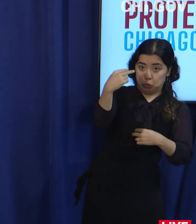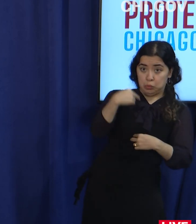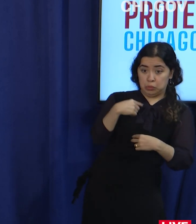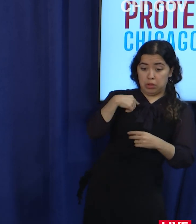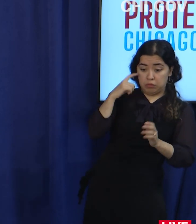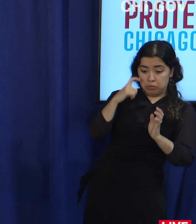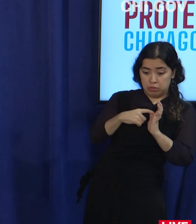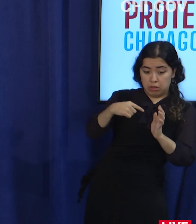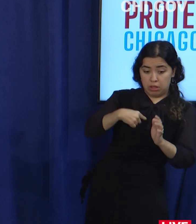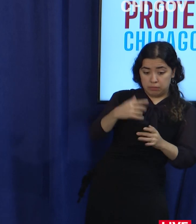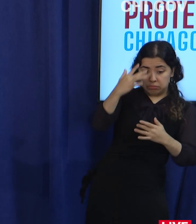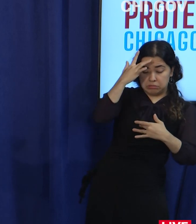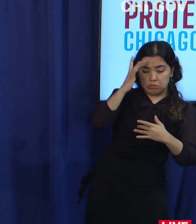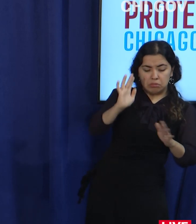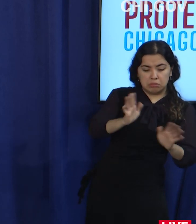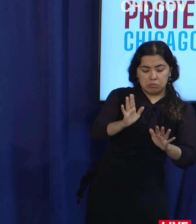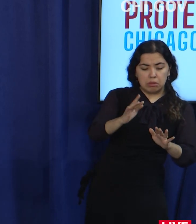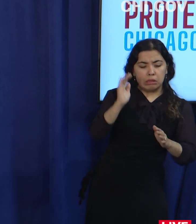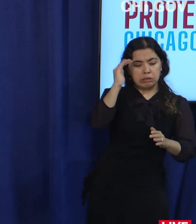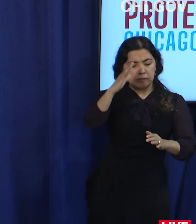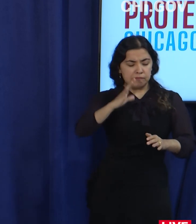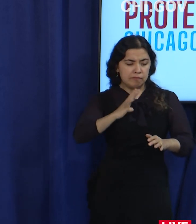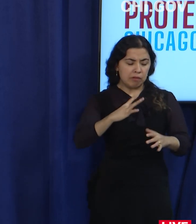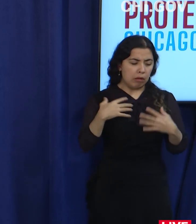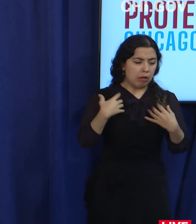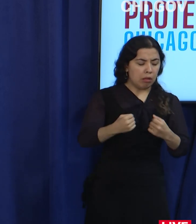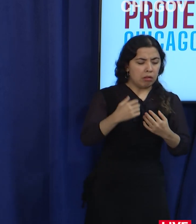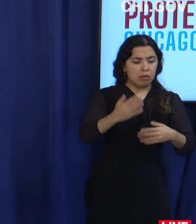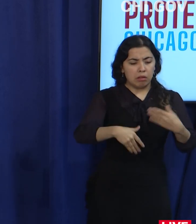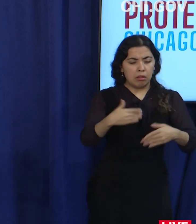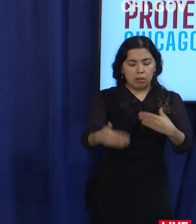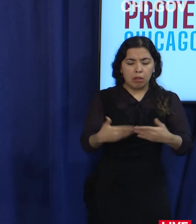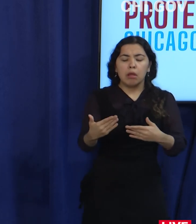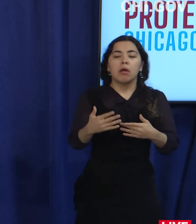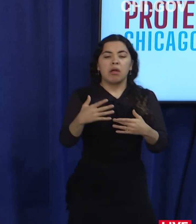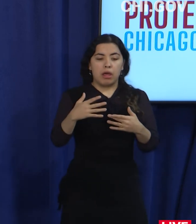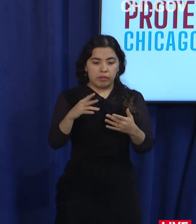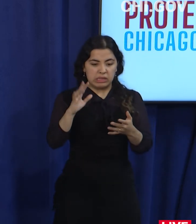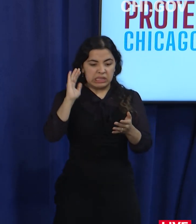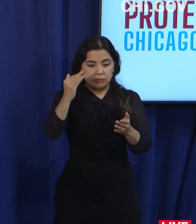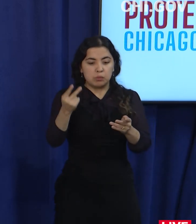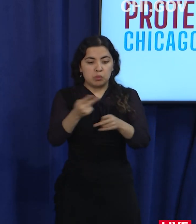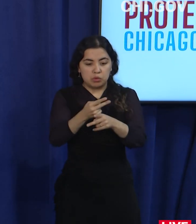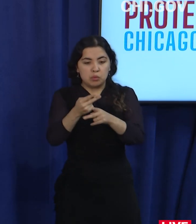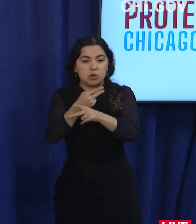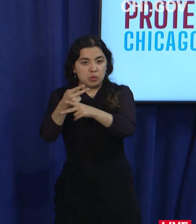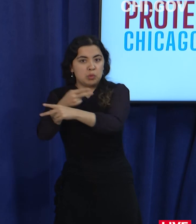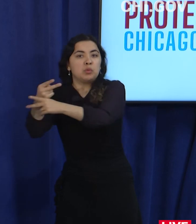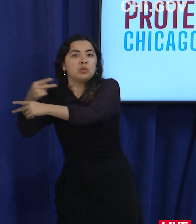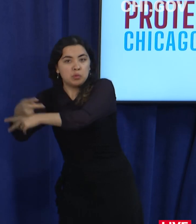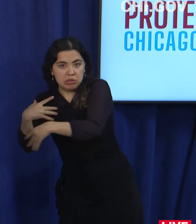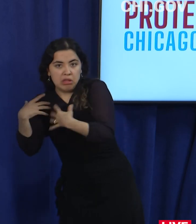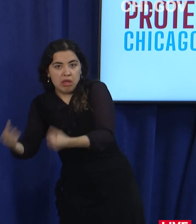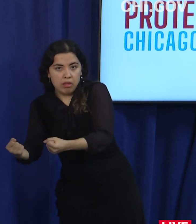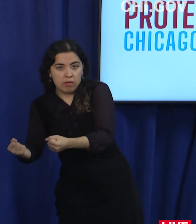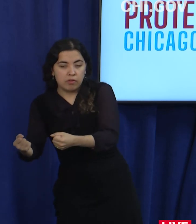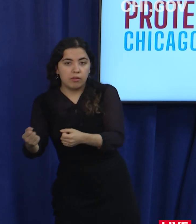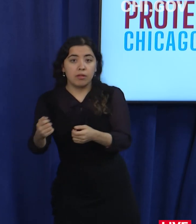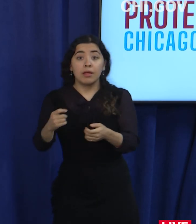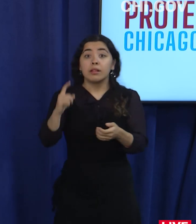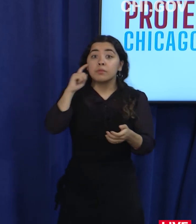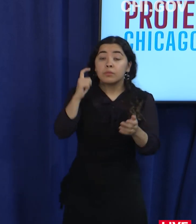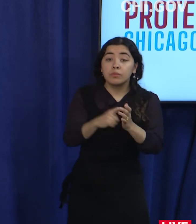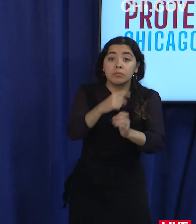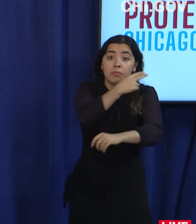see hospitalizations really start to increase at the population level about 2 weeks after that surge of cases. Then if people